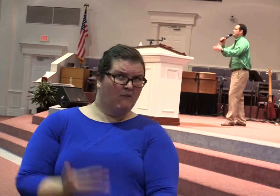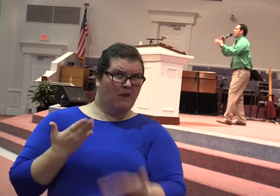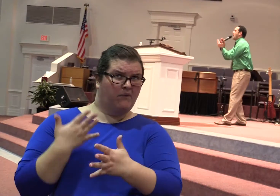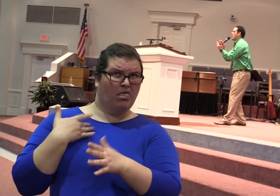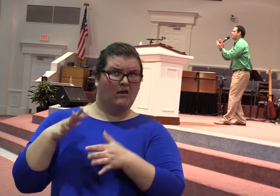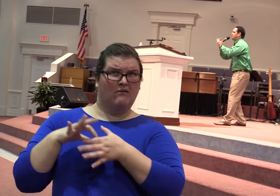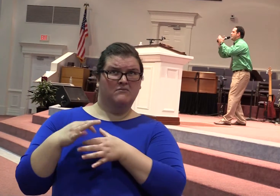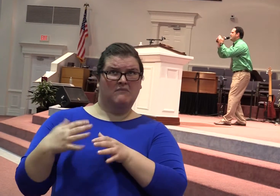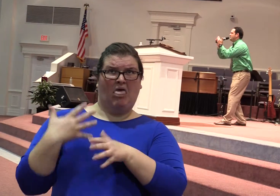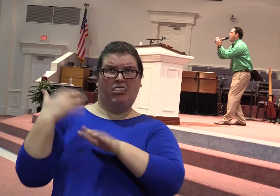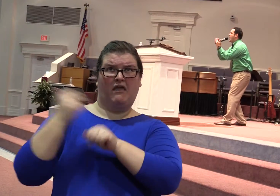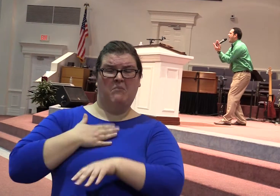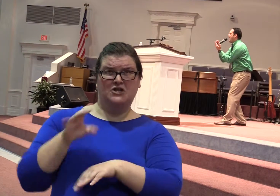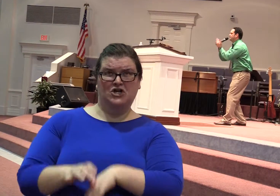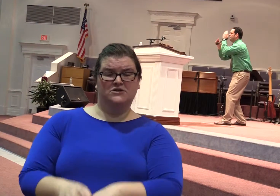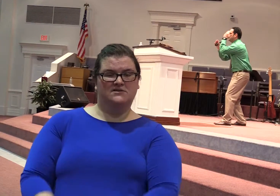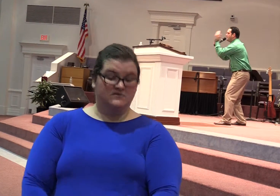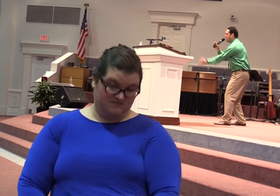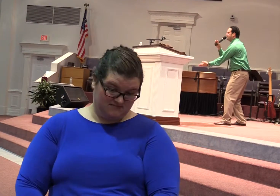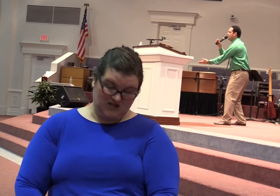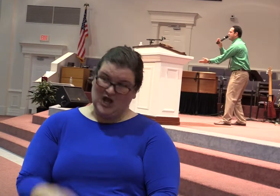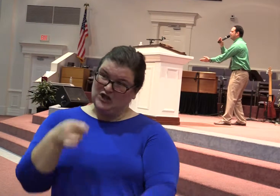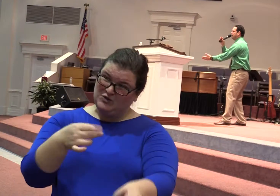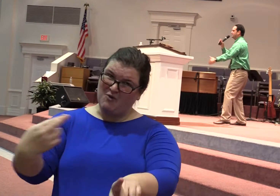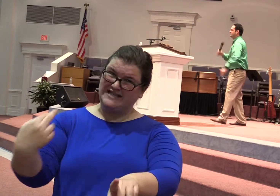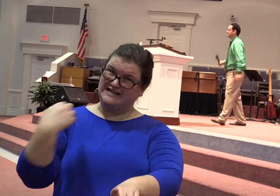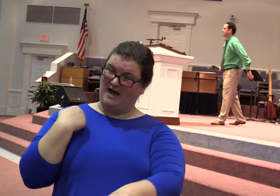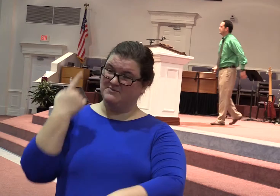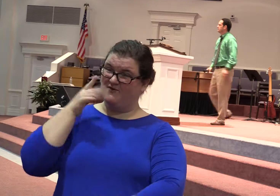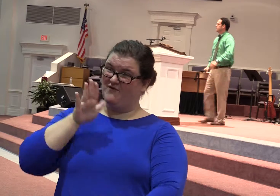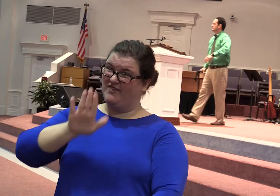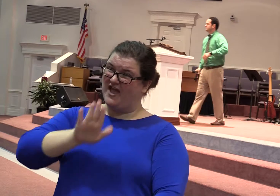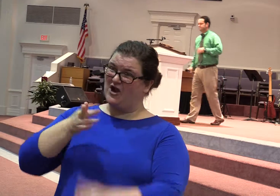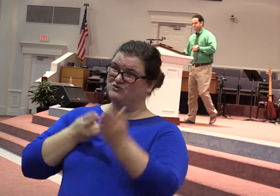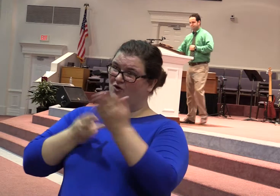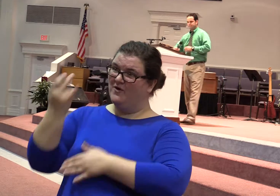their blood is going to be in your hands if you don't preach